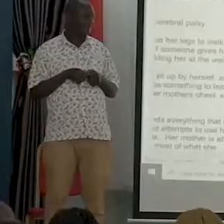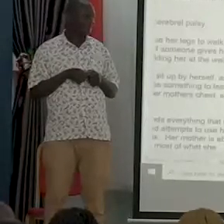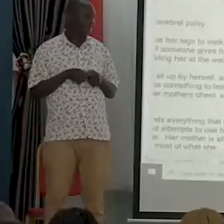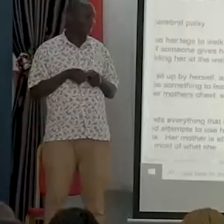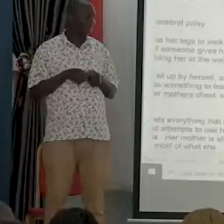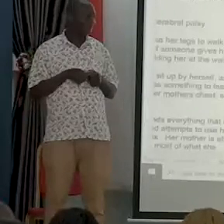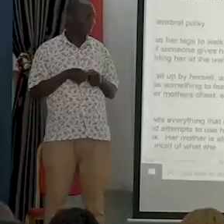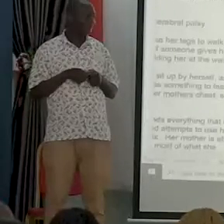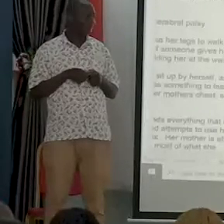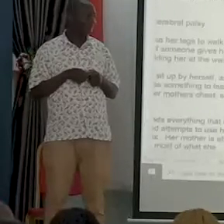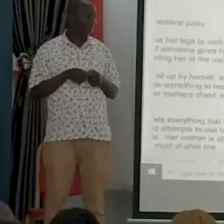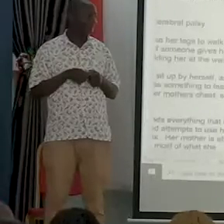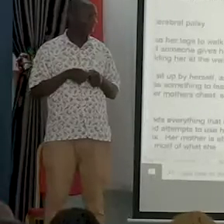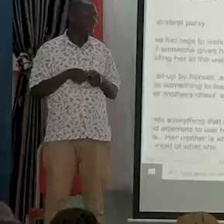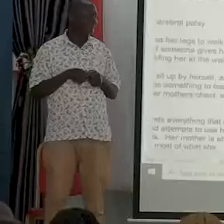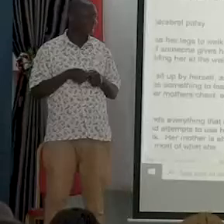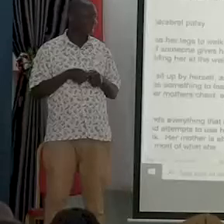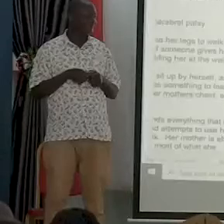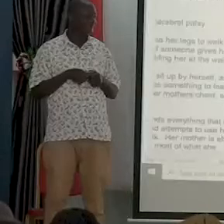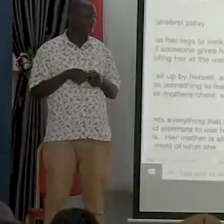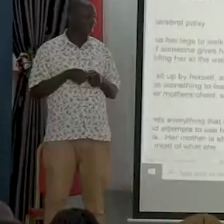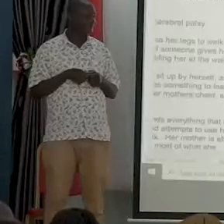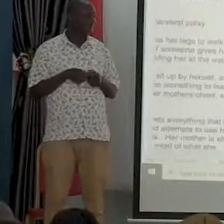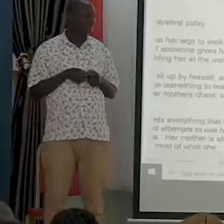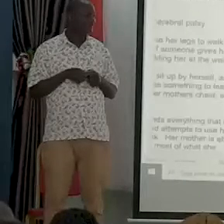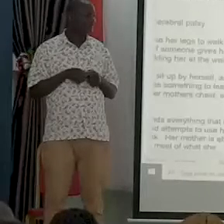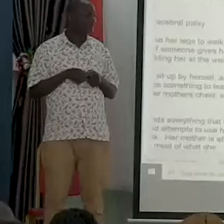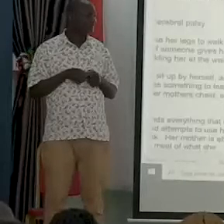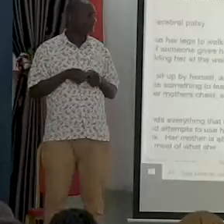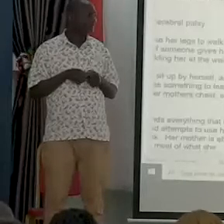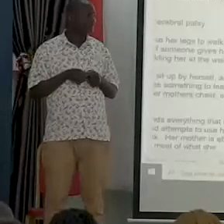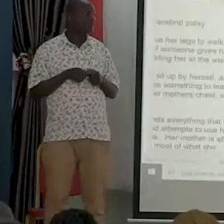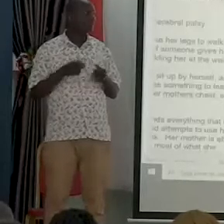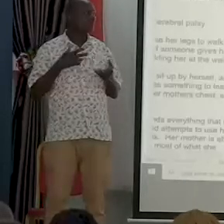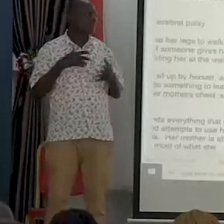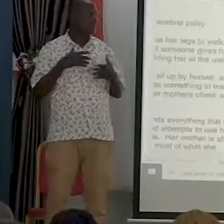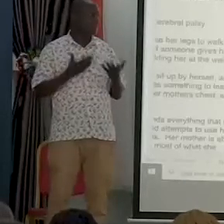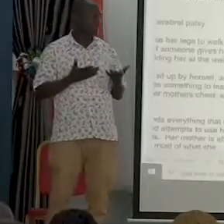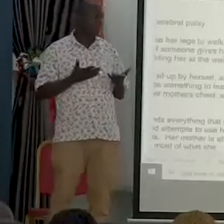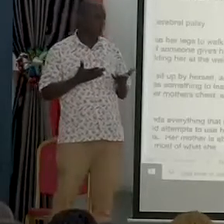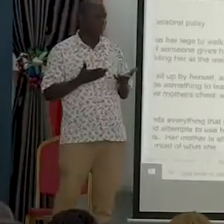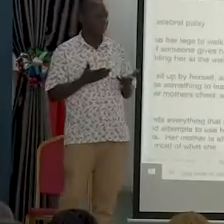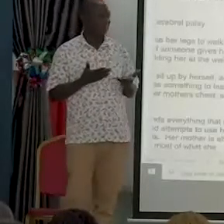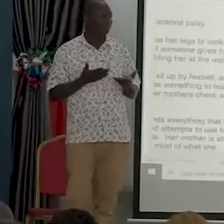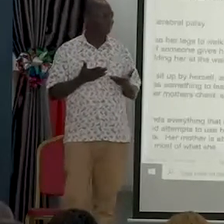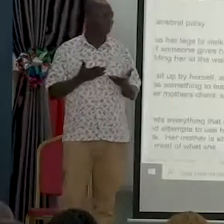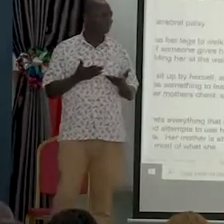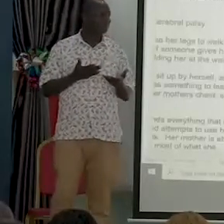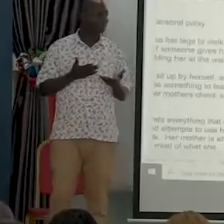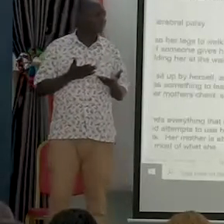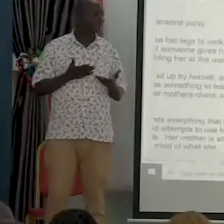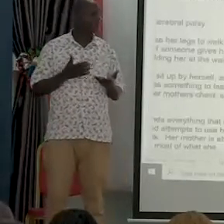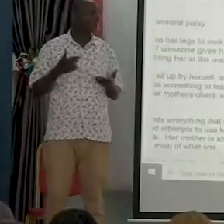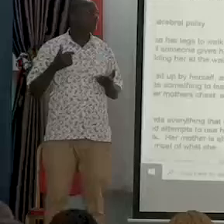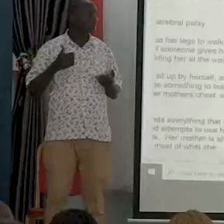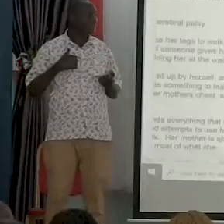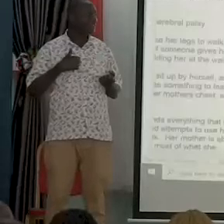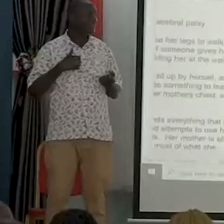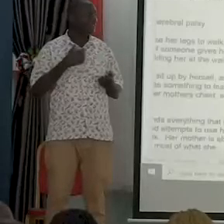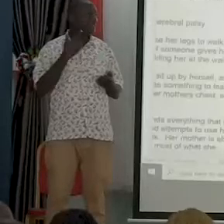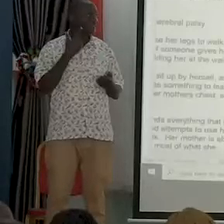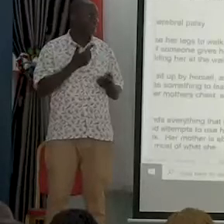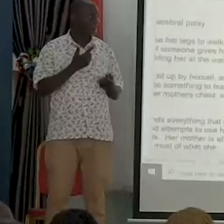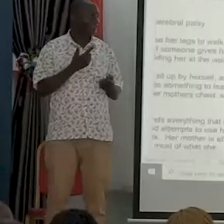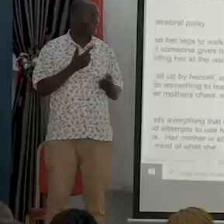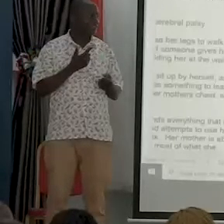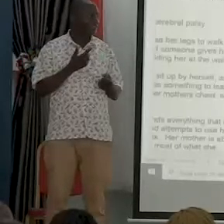I think that's a wonderful place to end, and a perfect thing to be reminded of. I will be speaking again tomorrow,